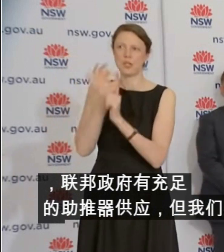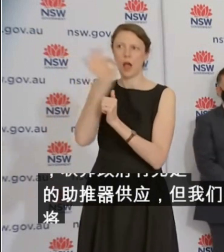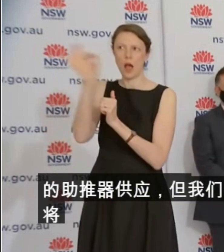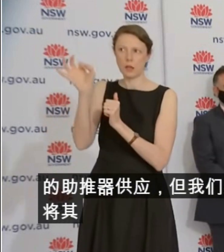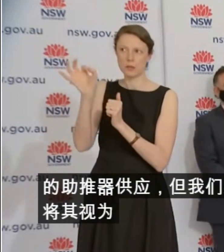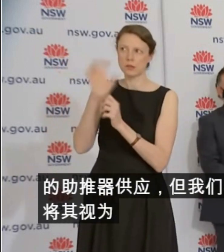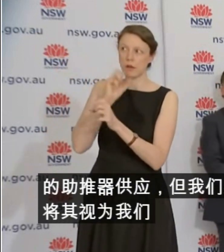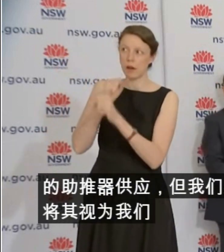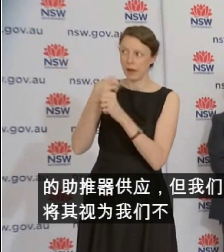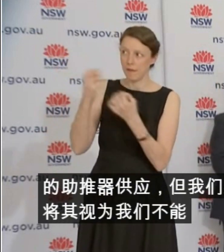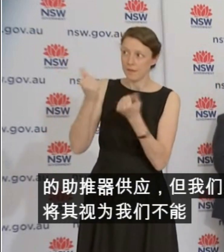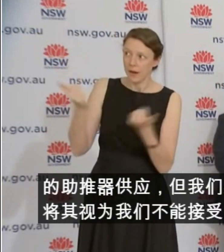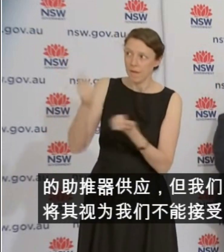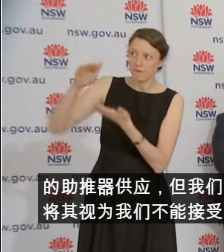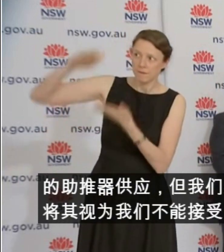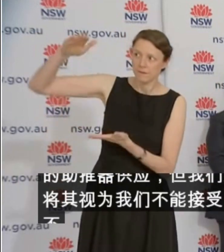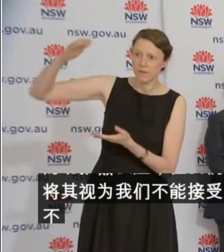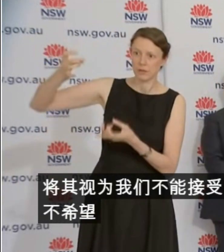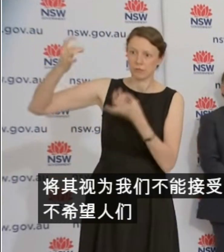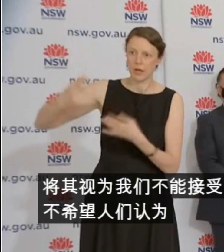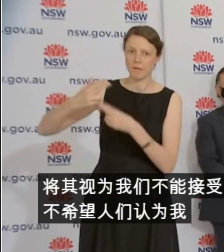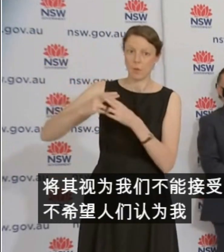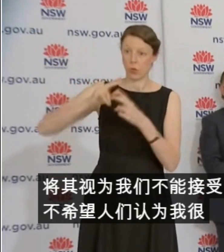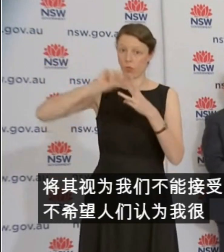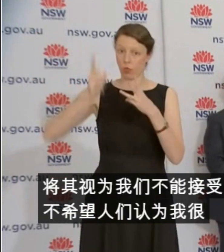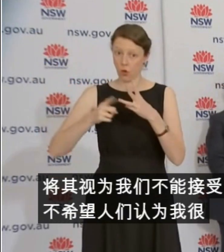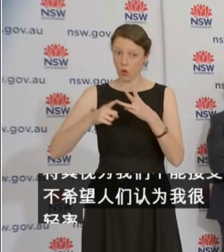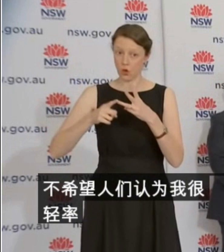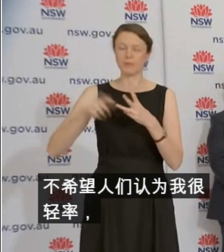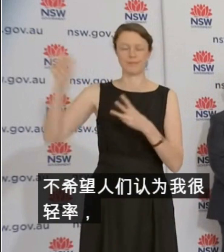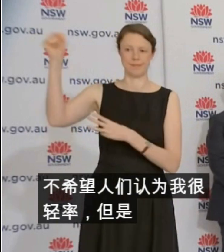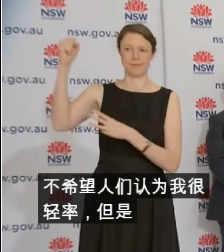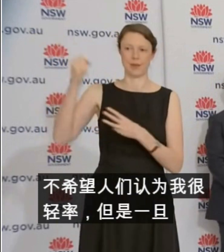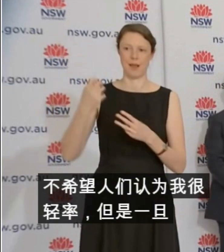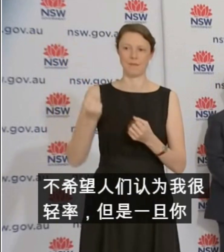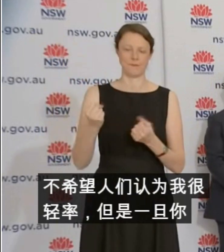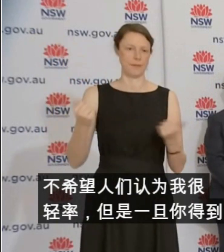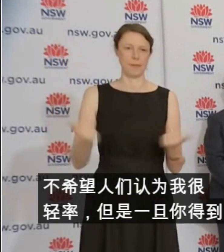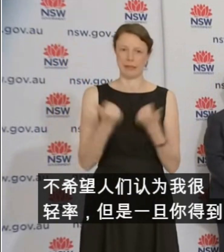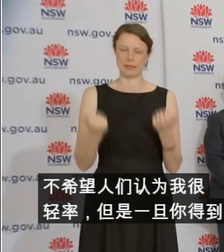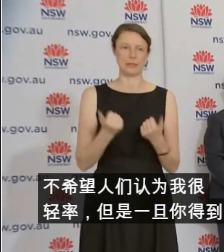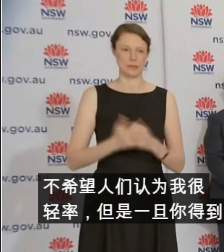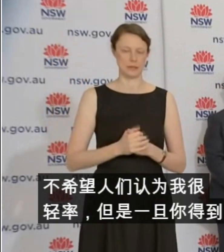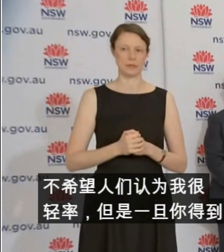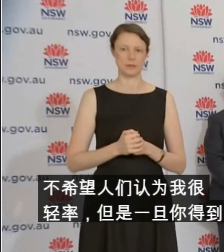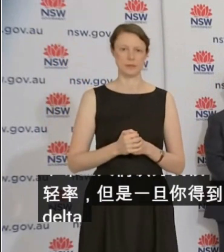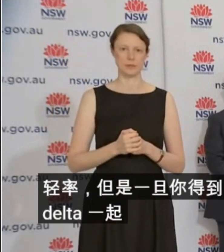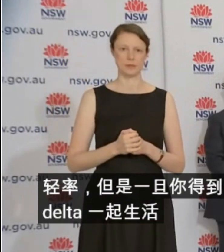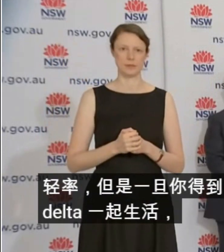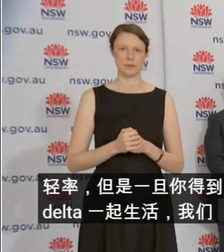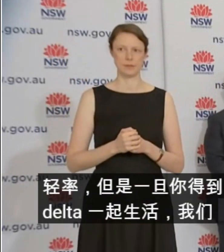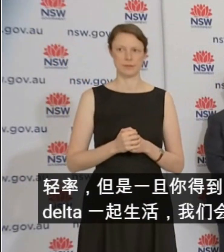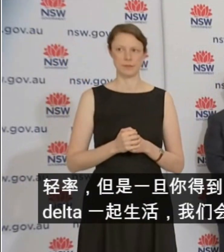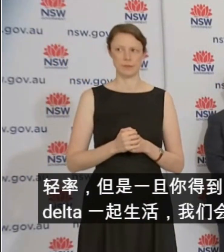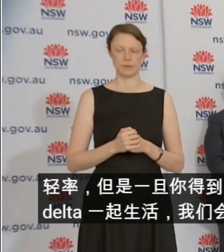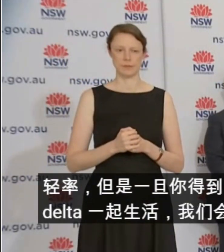we have to treat this like we can't yet, and I don't want people to think I'm being flippant, but once you get to living with Delta,